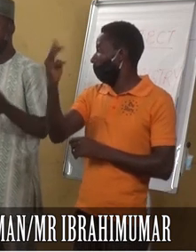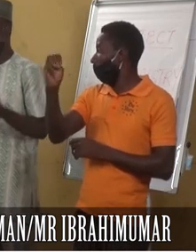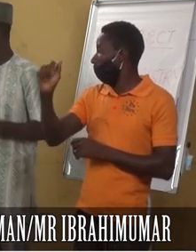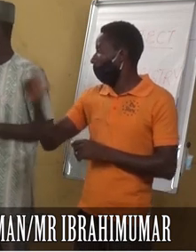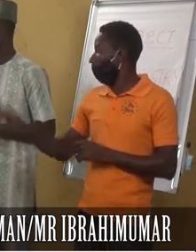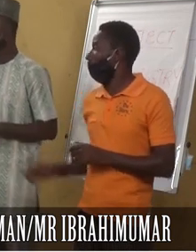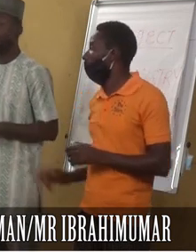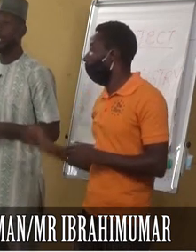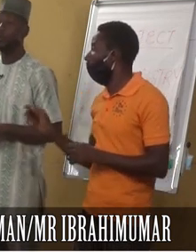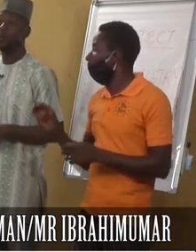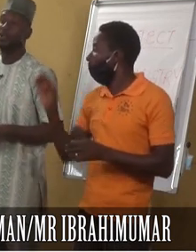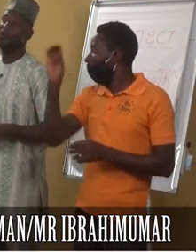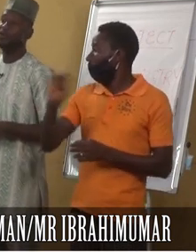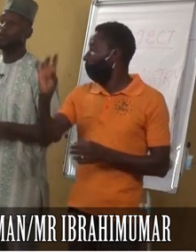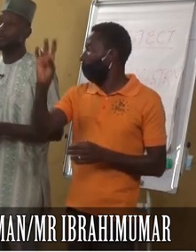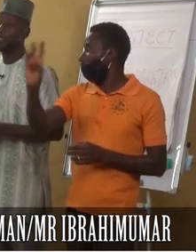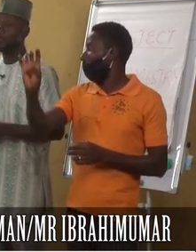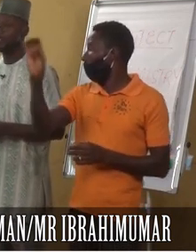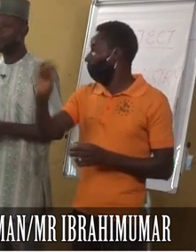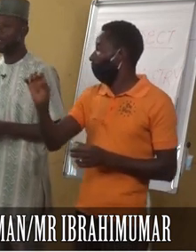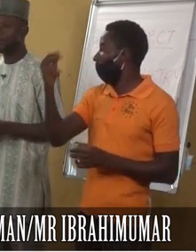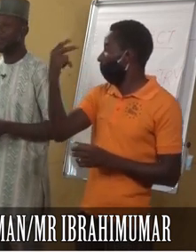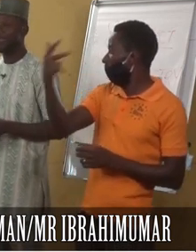080-2659-8861. And finally, Ibrahim Umar with phone number